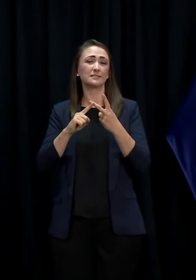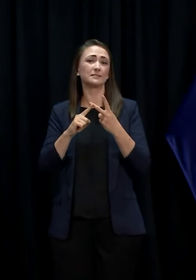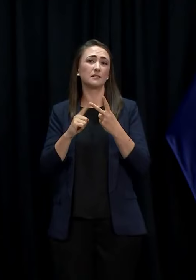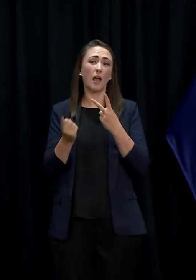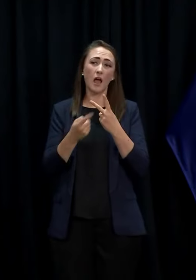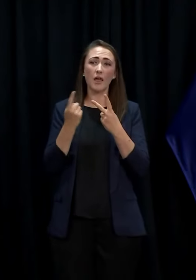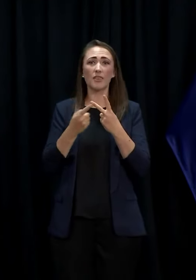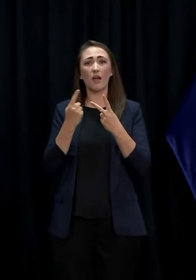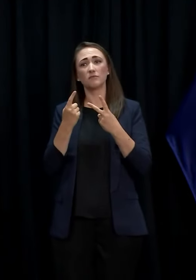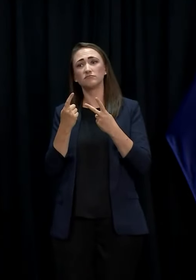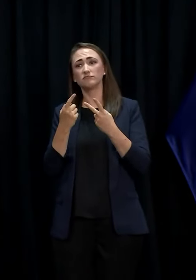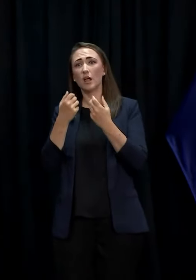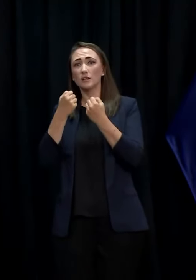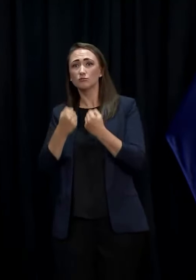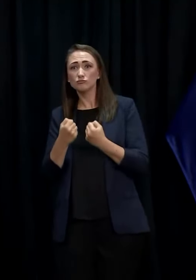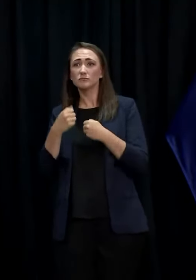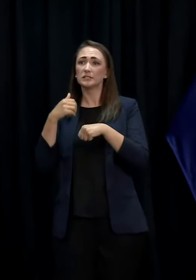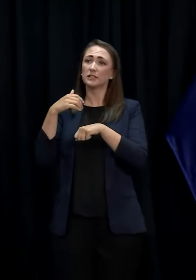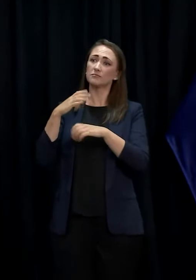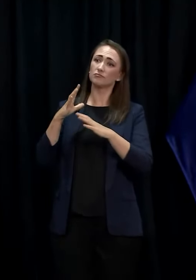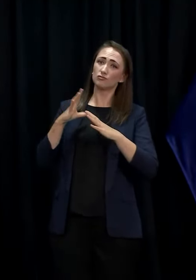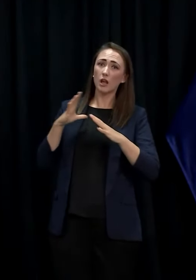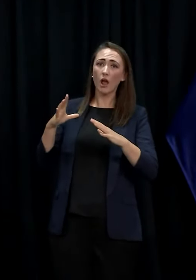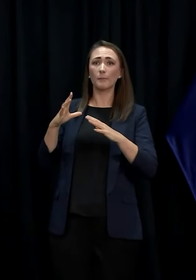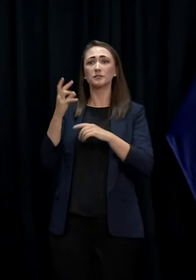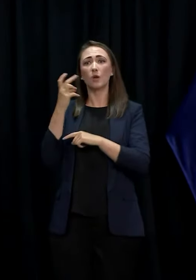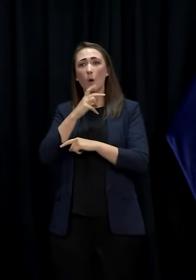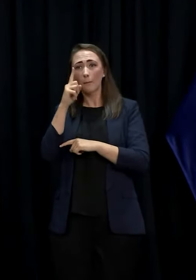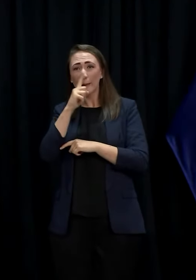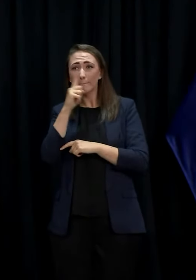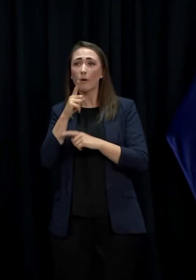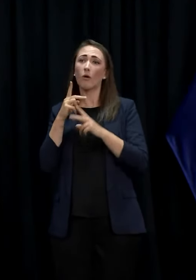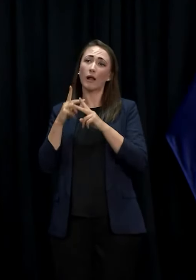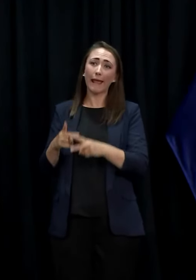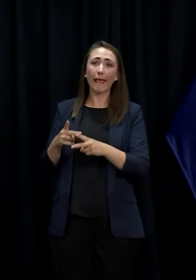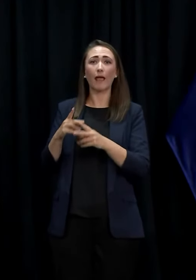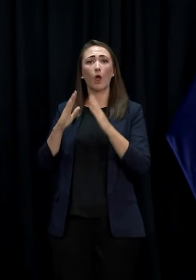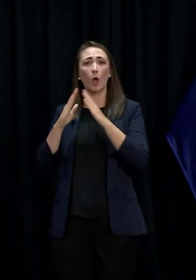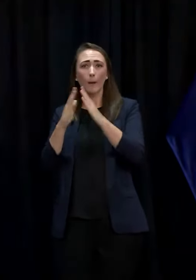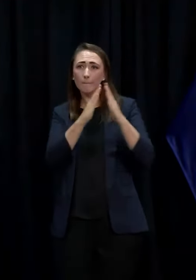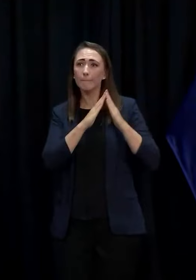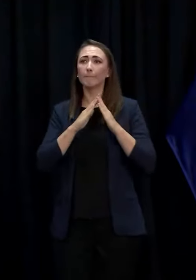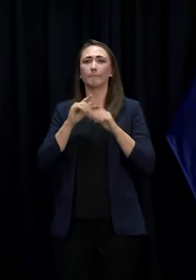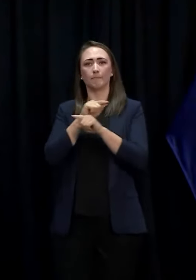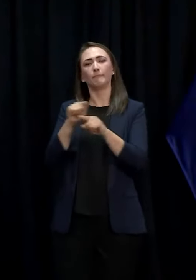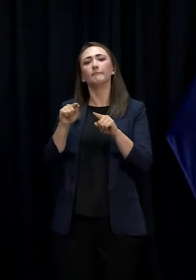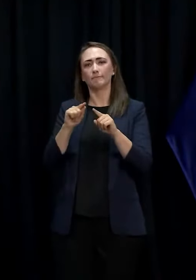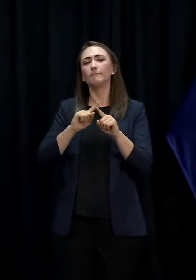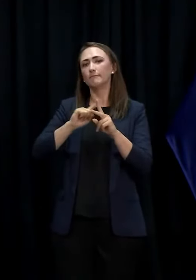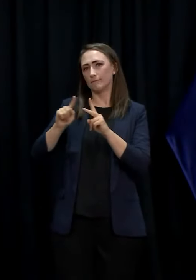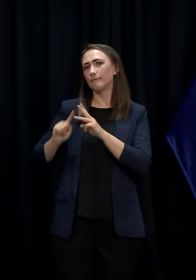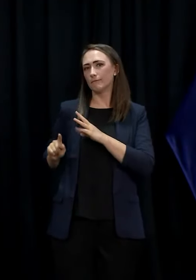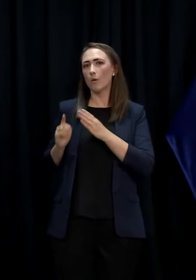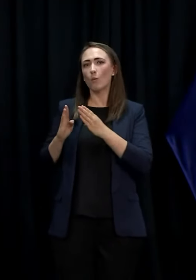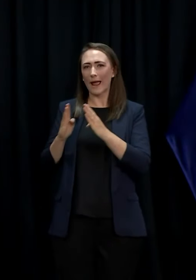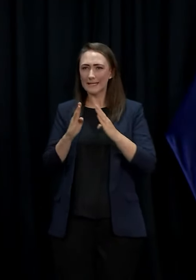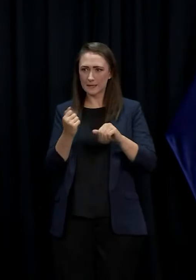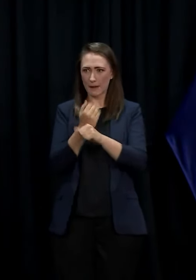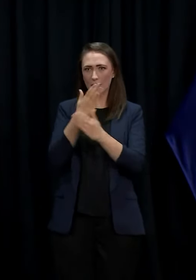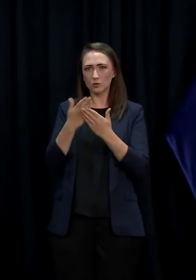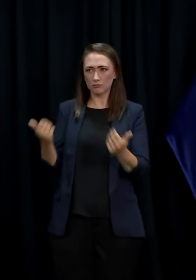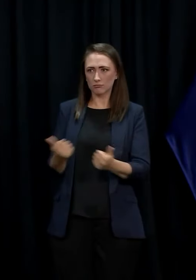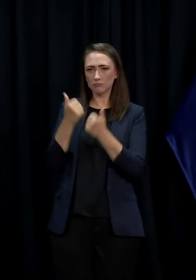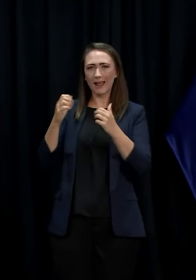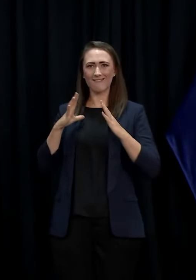justice facilities, aged residential care facilities, and so on. And of course, last week when I was unable to speak with you in person, we announced